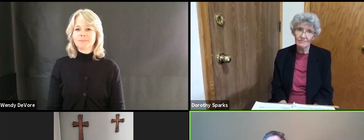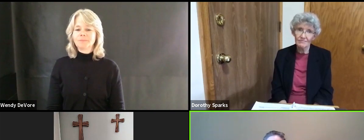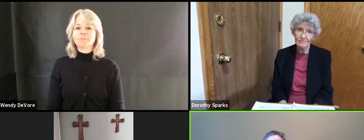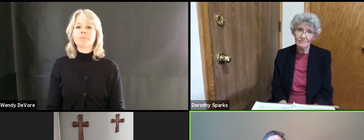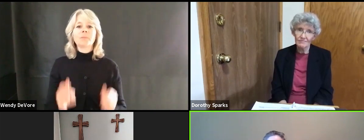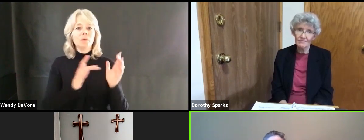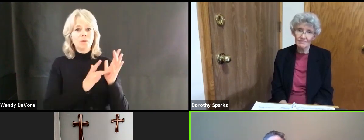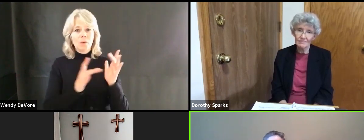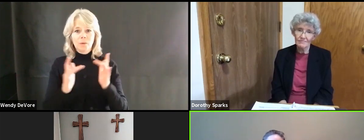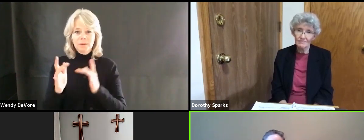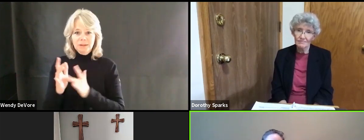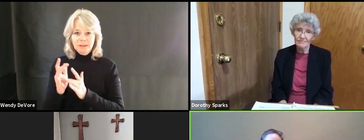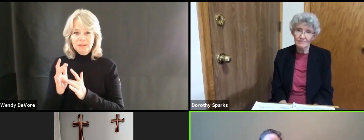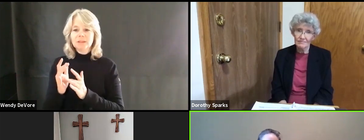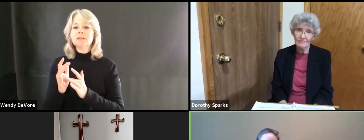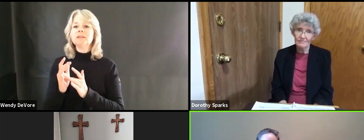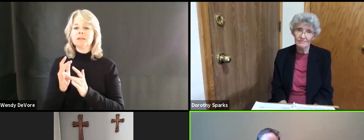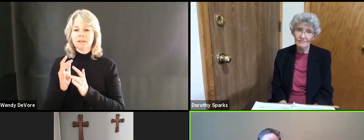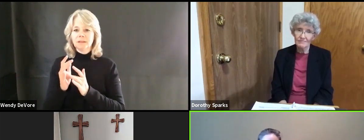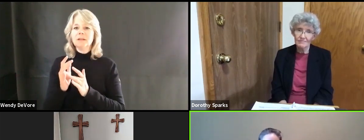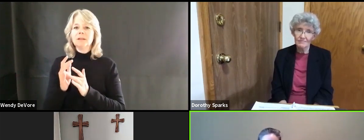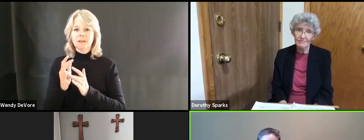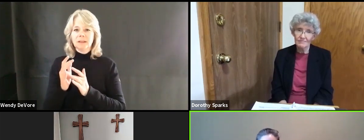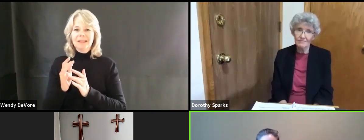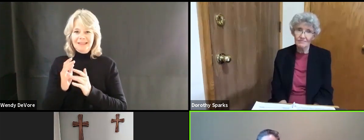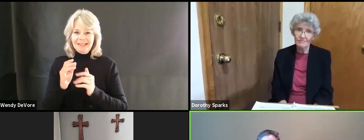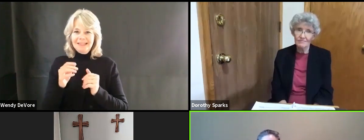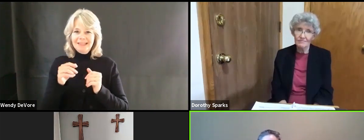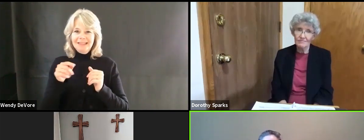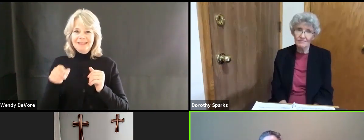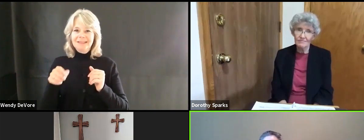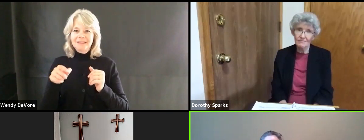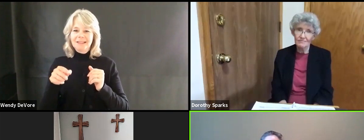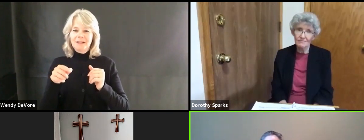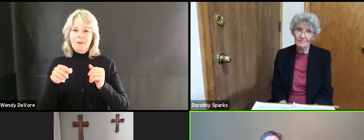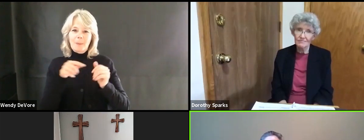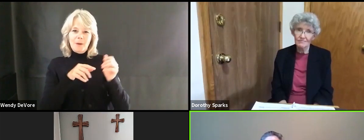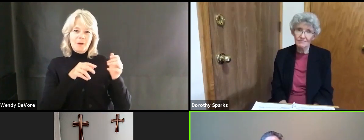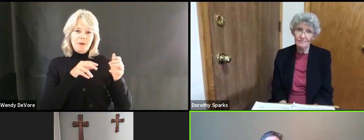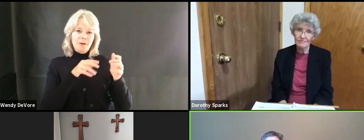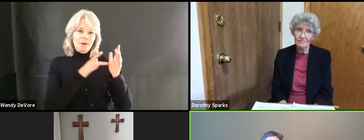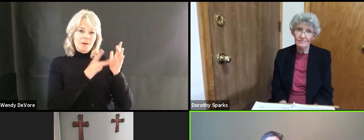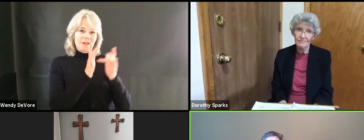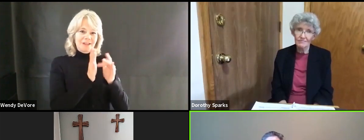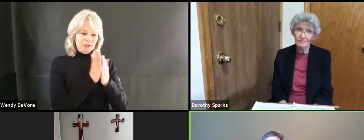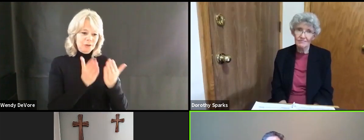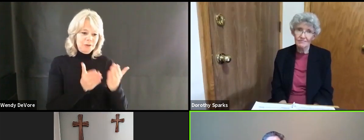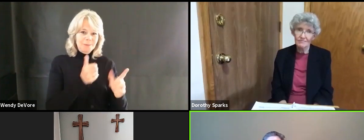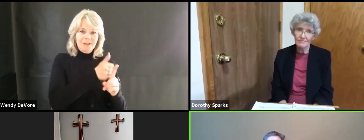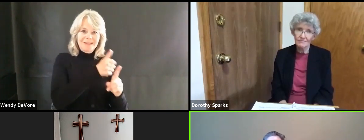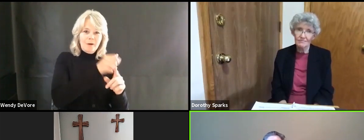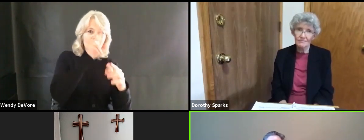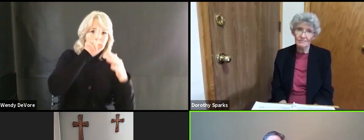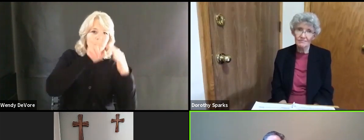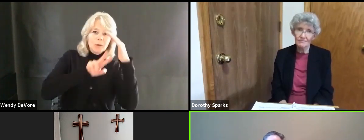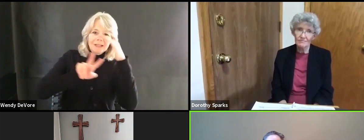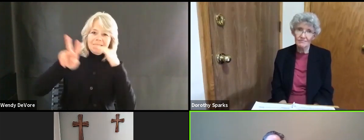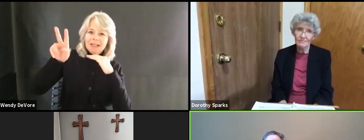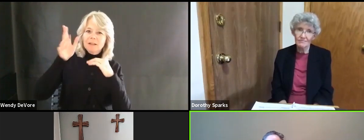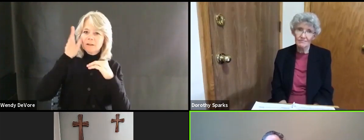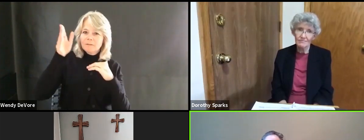Jesus is fulfilling scripture. That's one of the things that the Gospel of Matthew really focuses on,